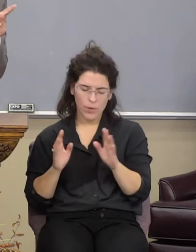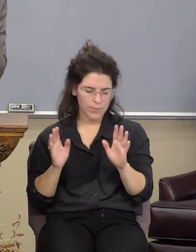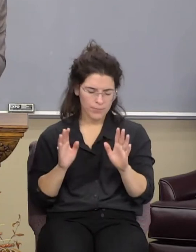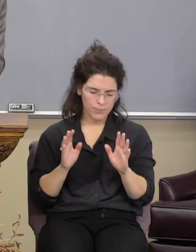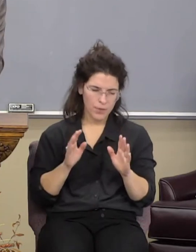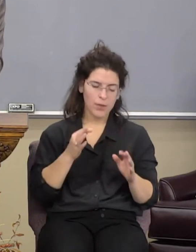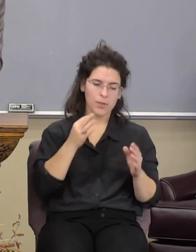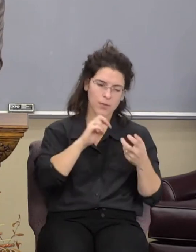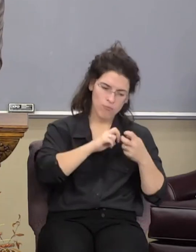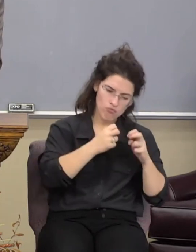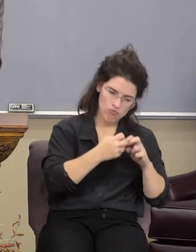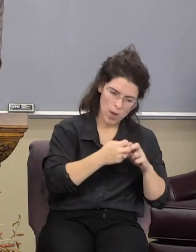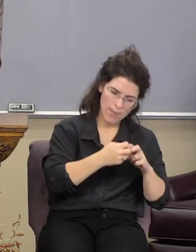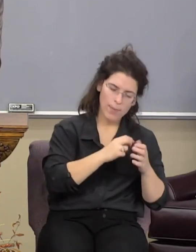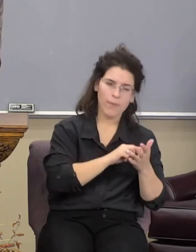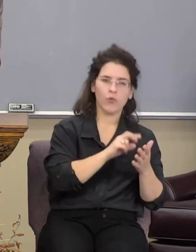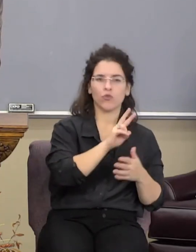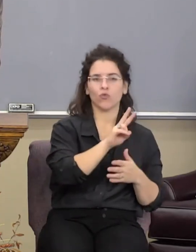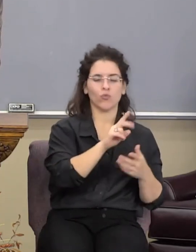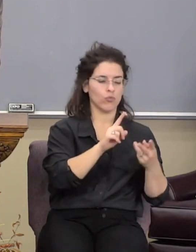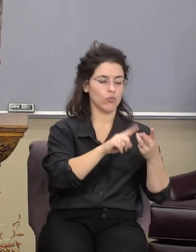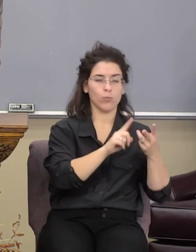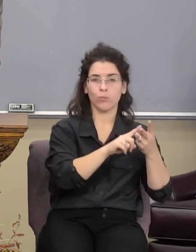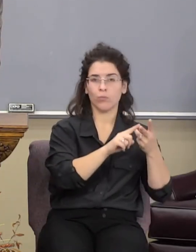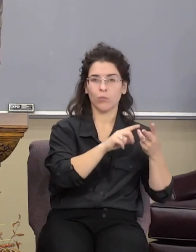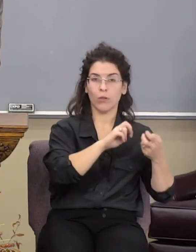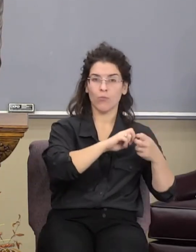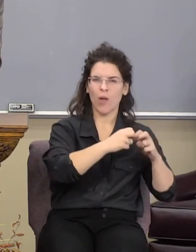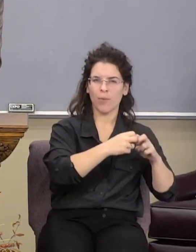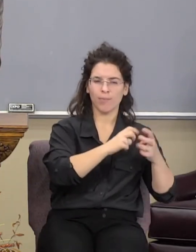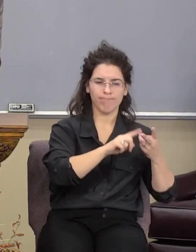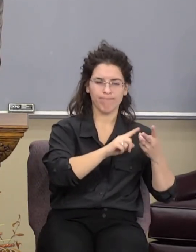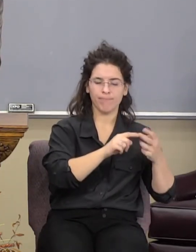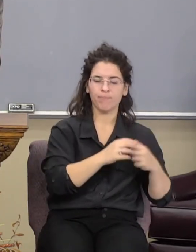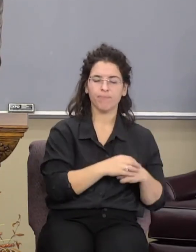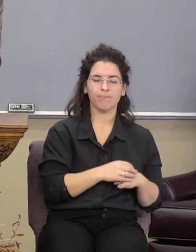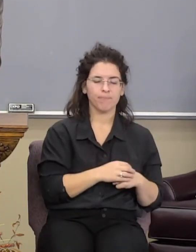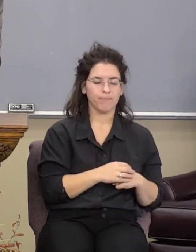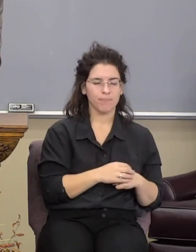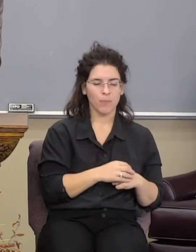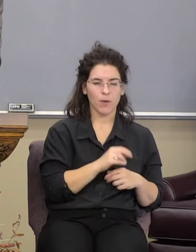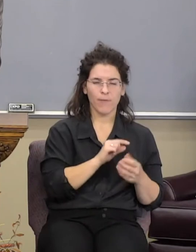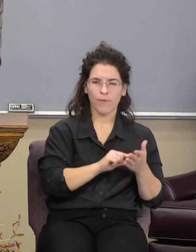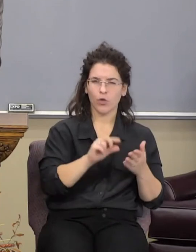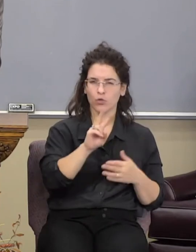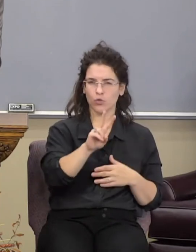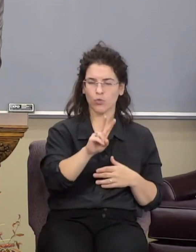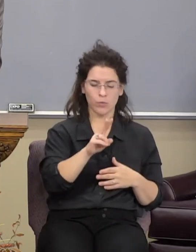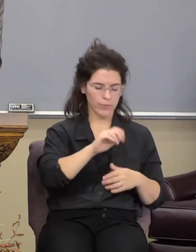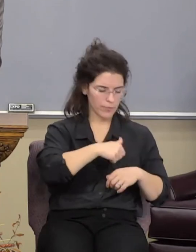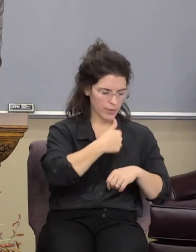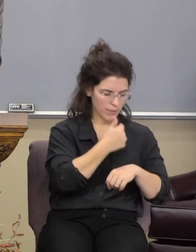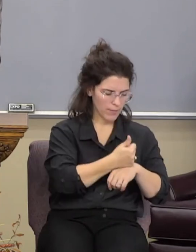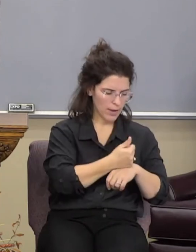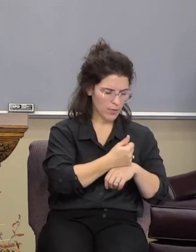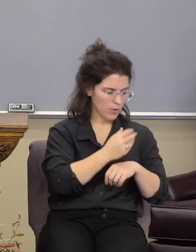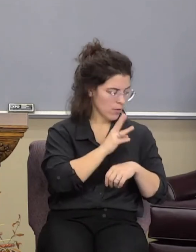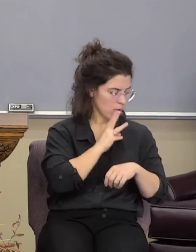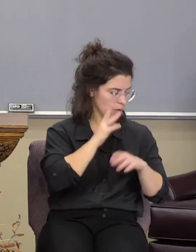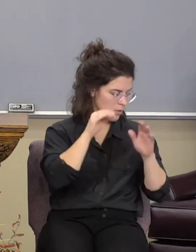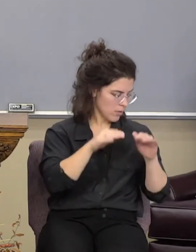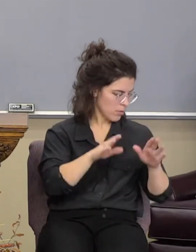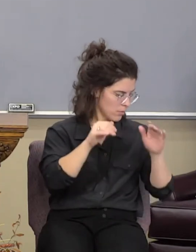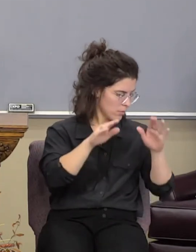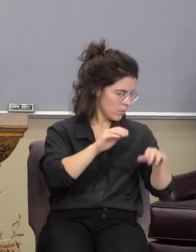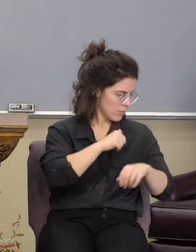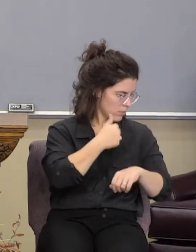The problem, look there at verse 2, Psalms chapter 24, verse 2. For he hath founded it upon the seas and established